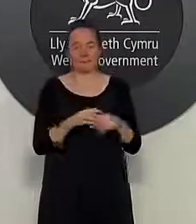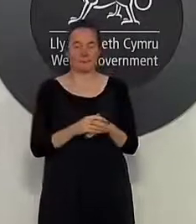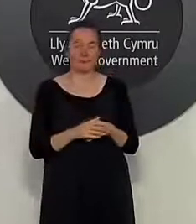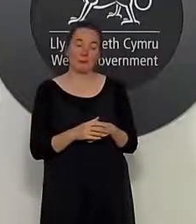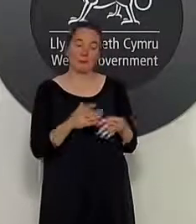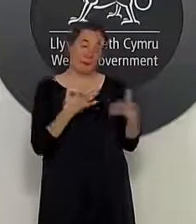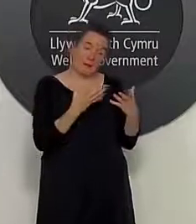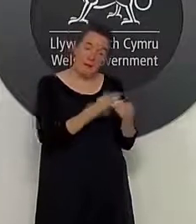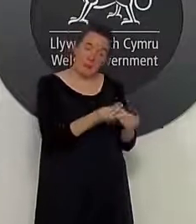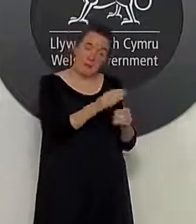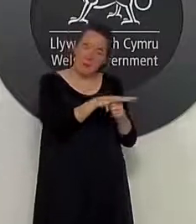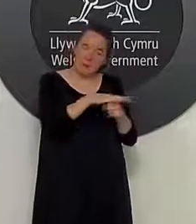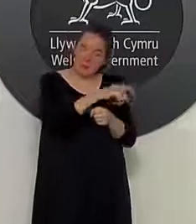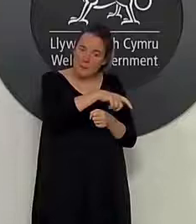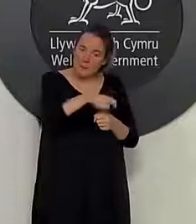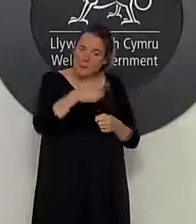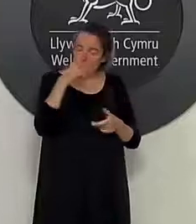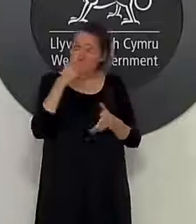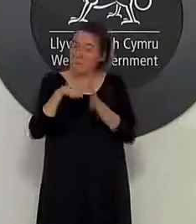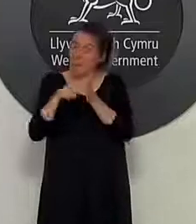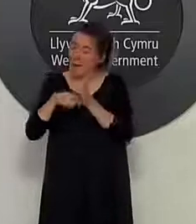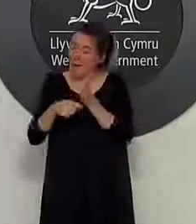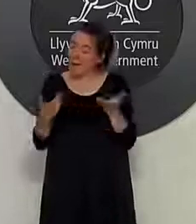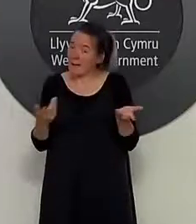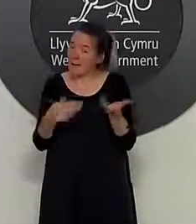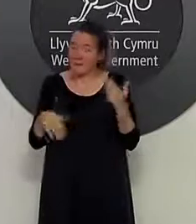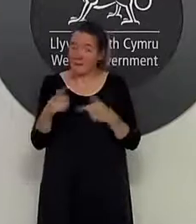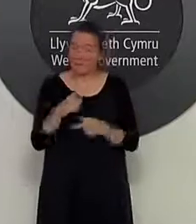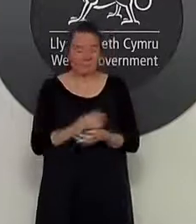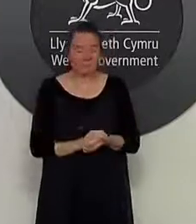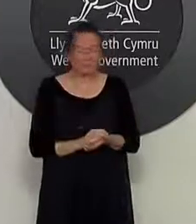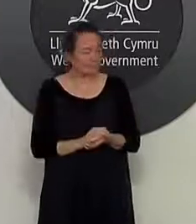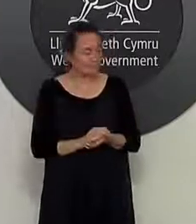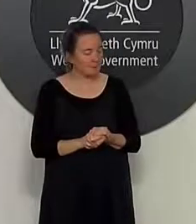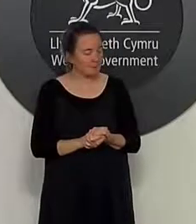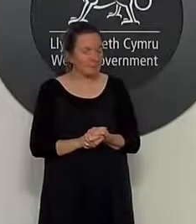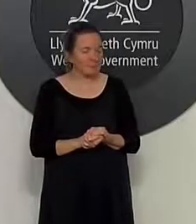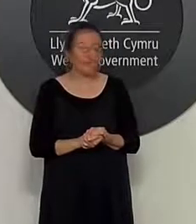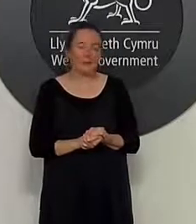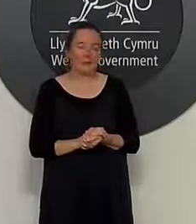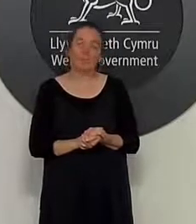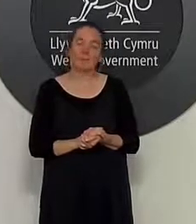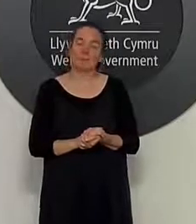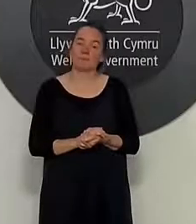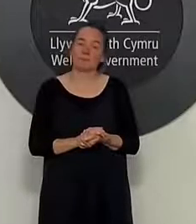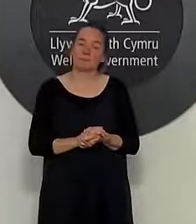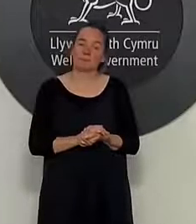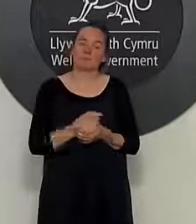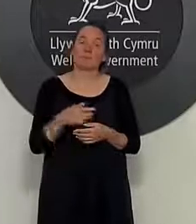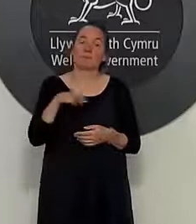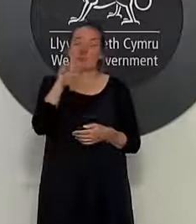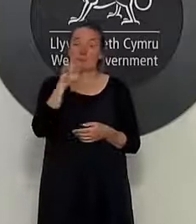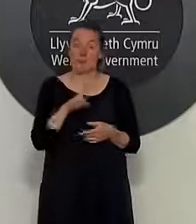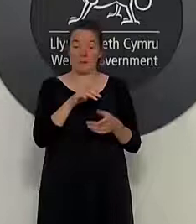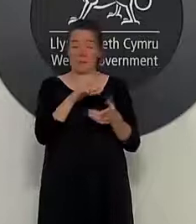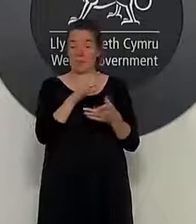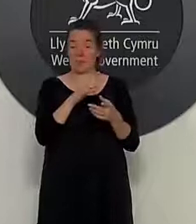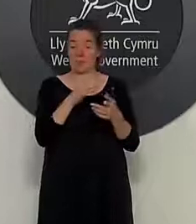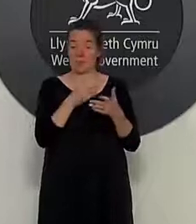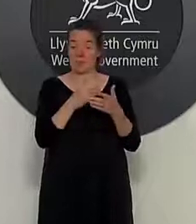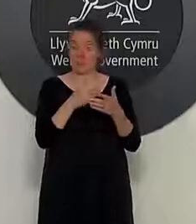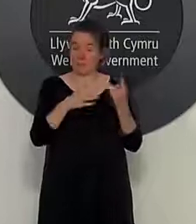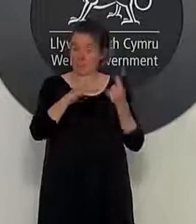onto the property ladder. The Welsh Language Housing Communities Plan which will be published in September, will